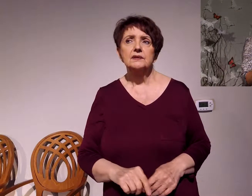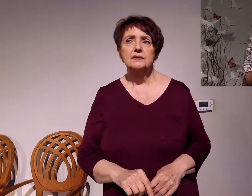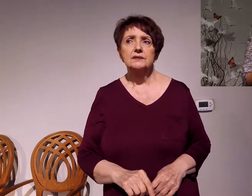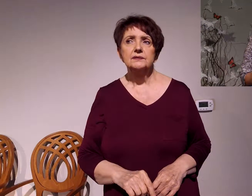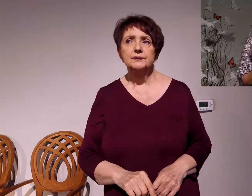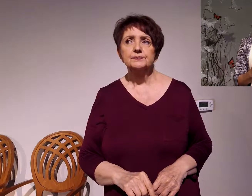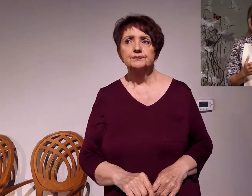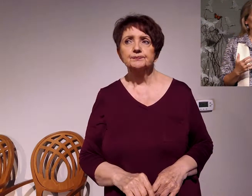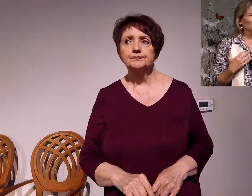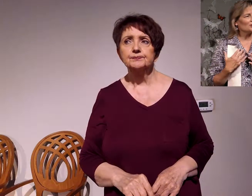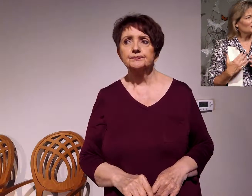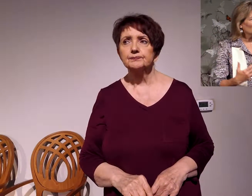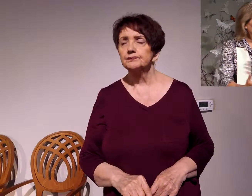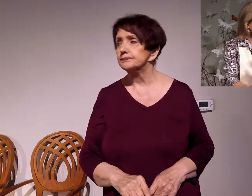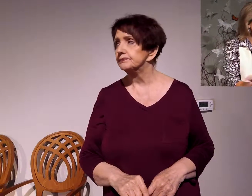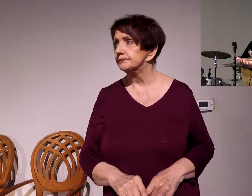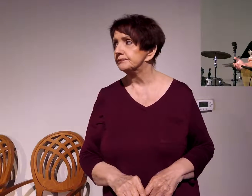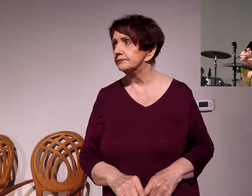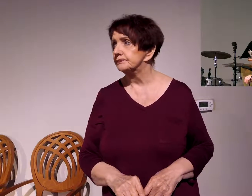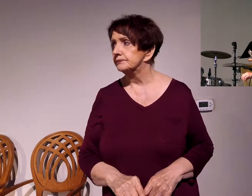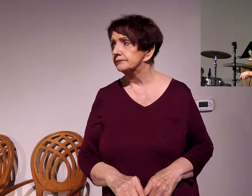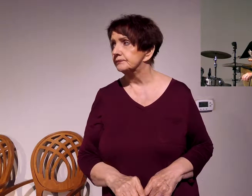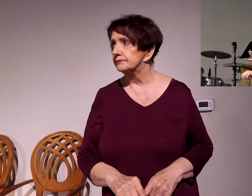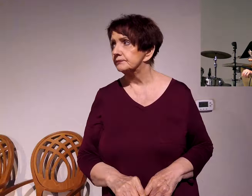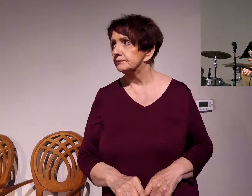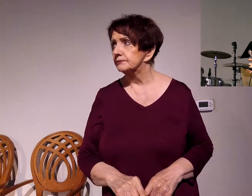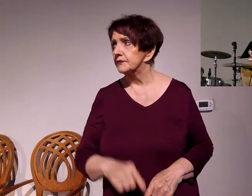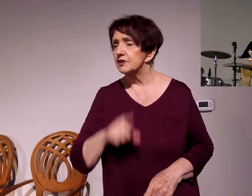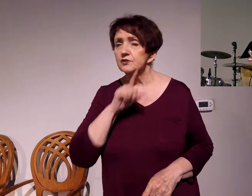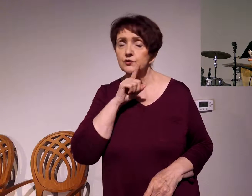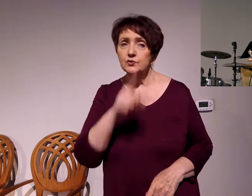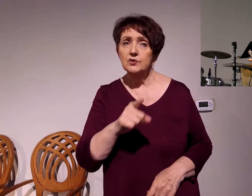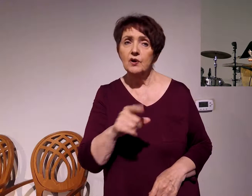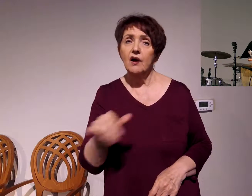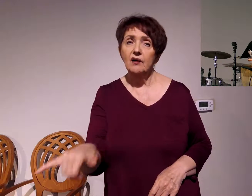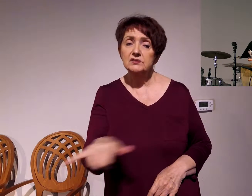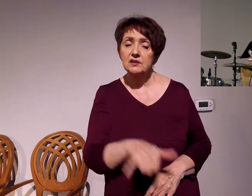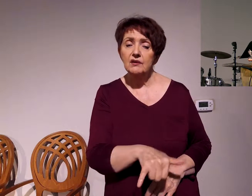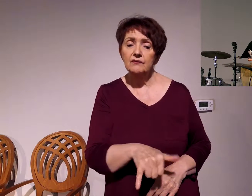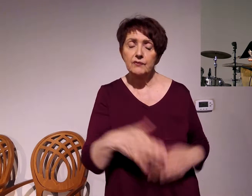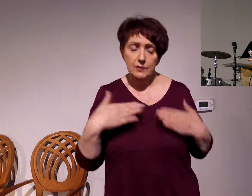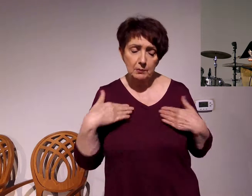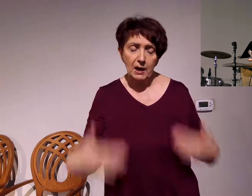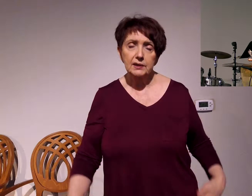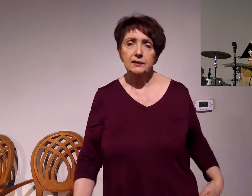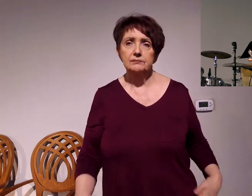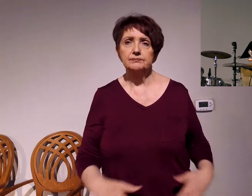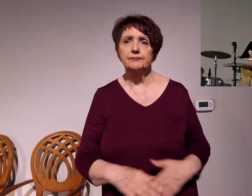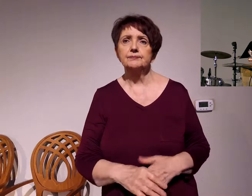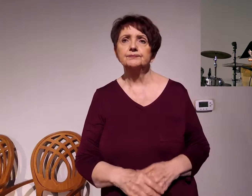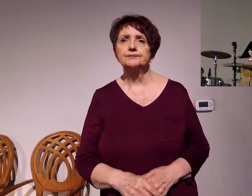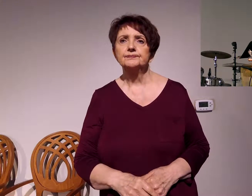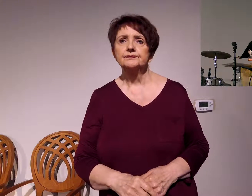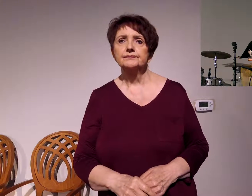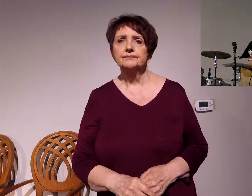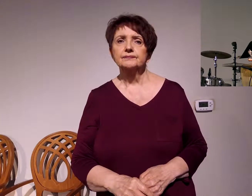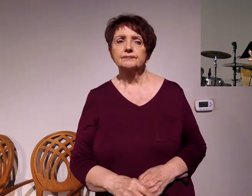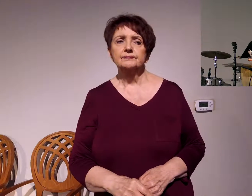primarily true for this thing as well. for this thing as well, For our bodies. for our bodies.